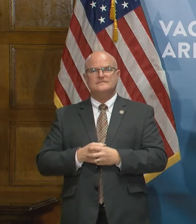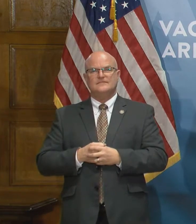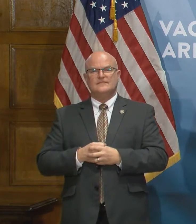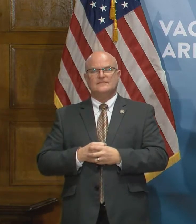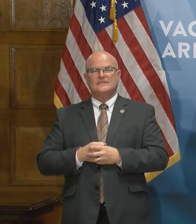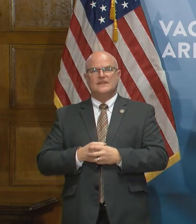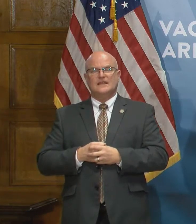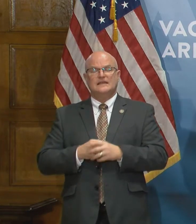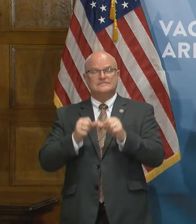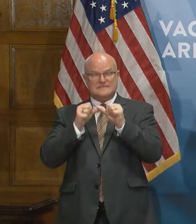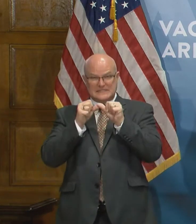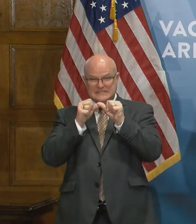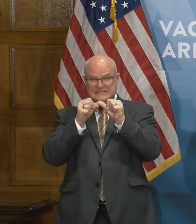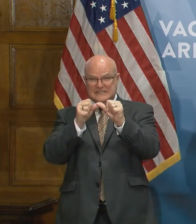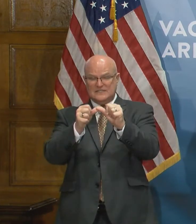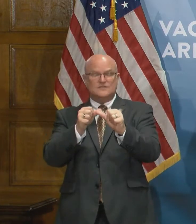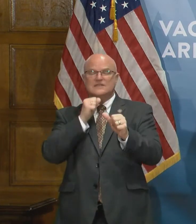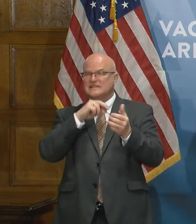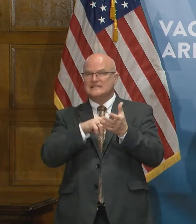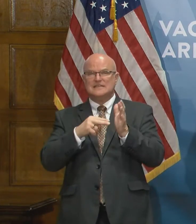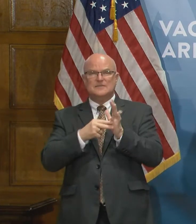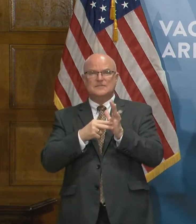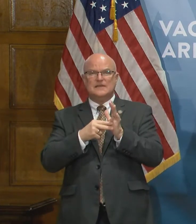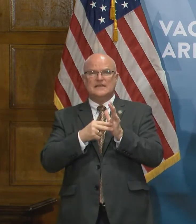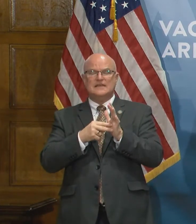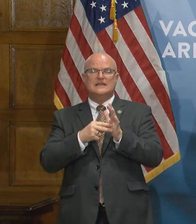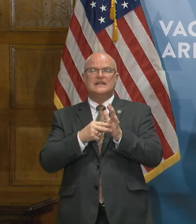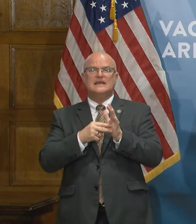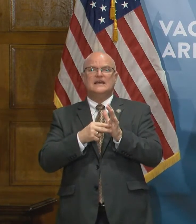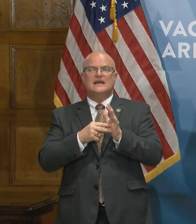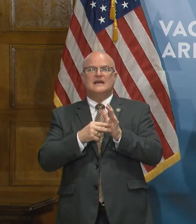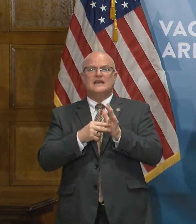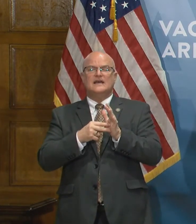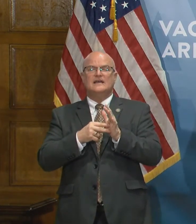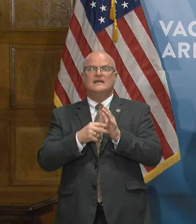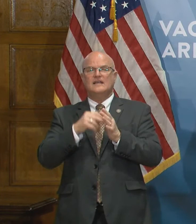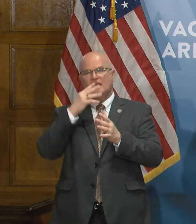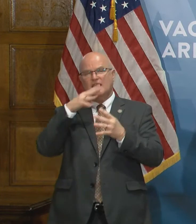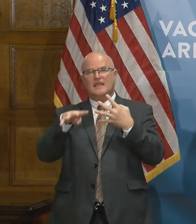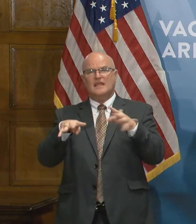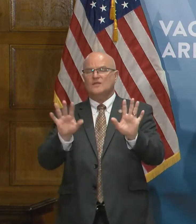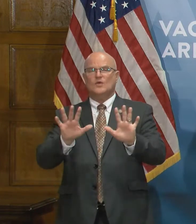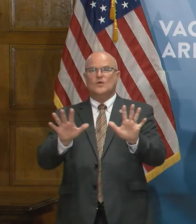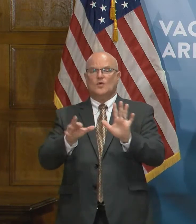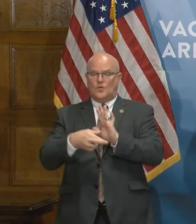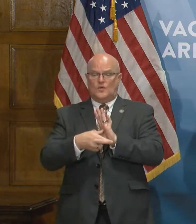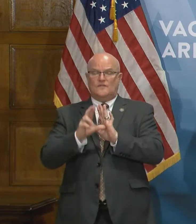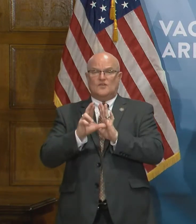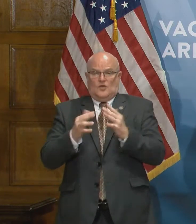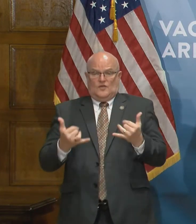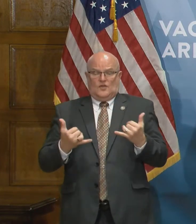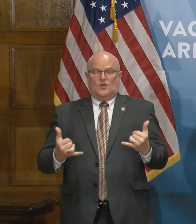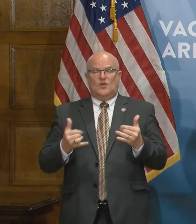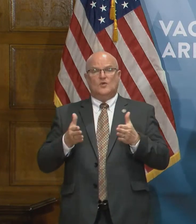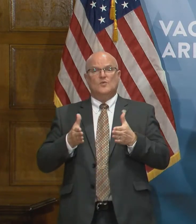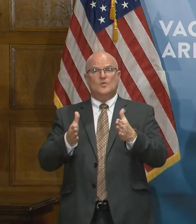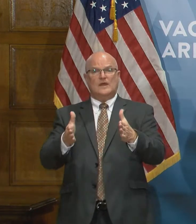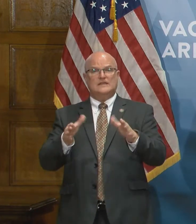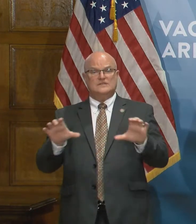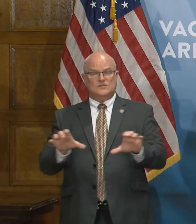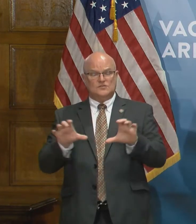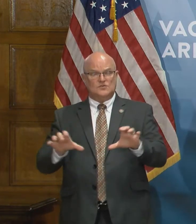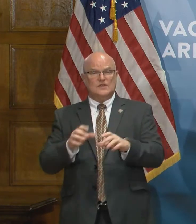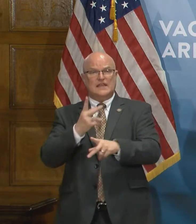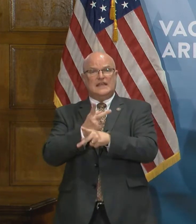In staying the course, that's not to mean to stand pat. We want them to review their current methodologies. We want